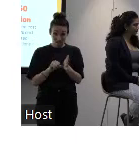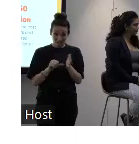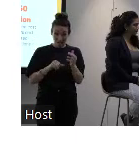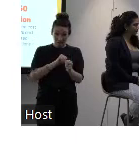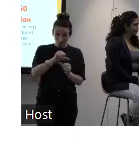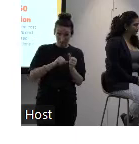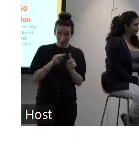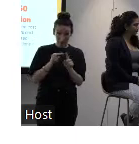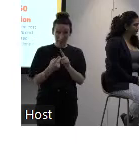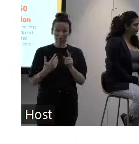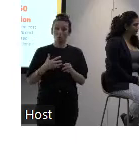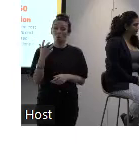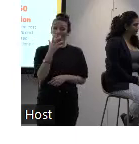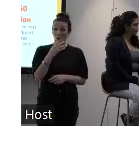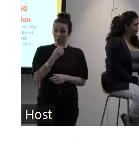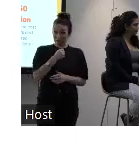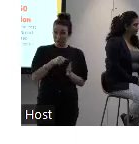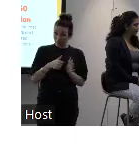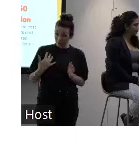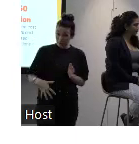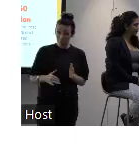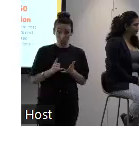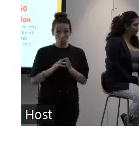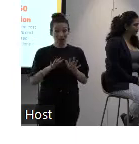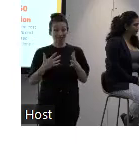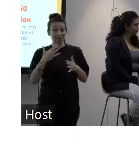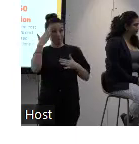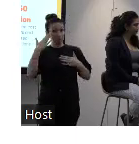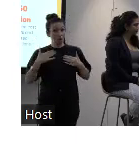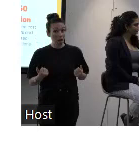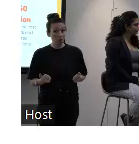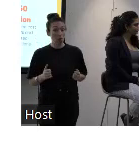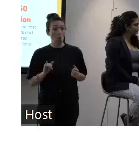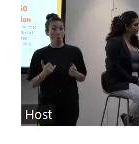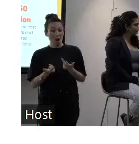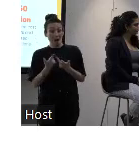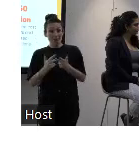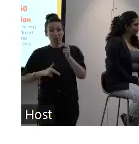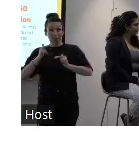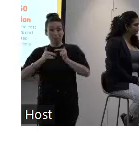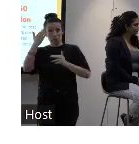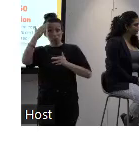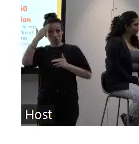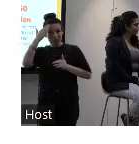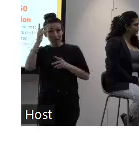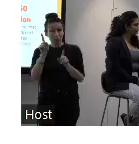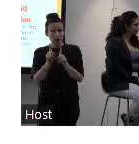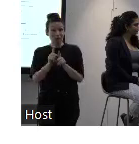So neurodevelopmental conditions and related conditions, including mental health, are estimated to cost up to $50 billion.